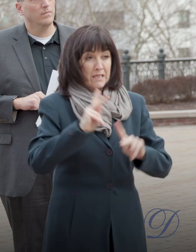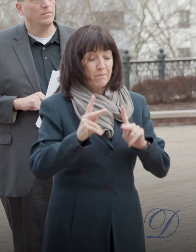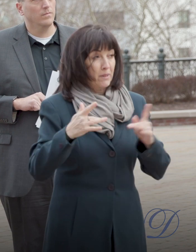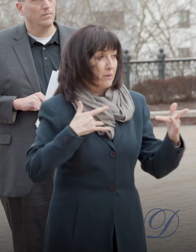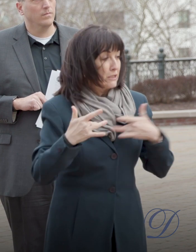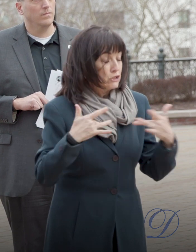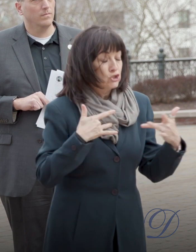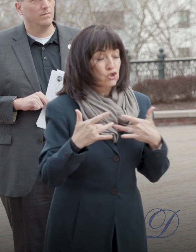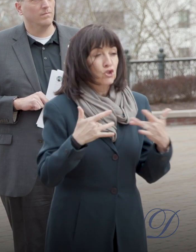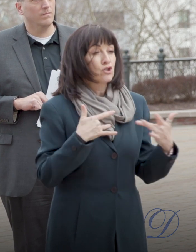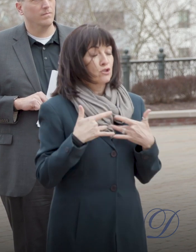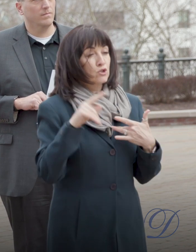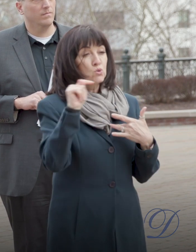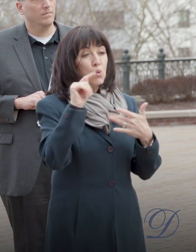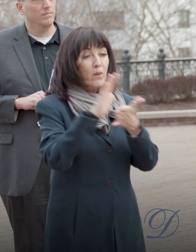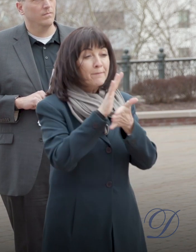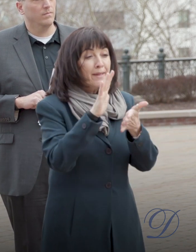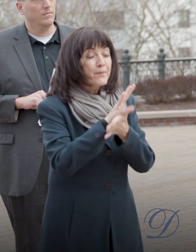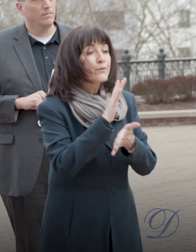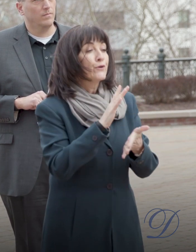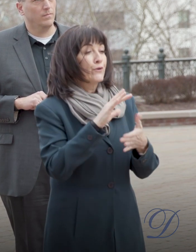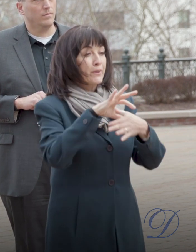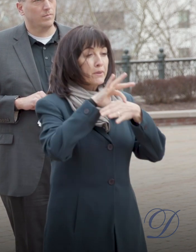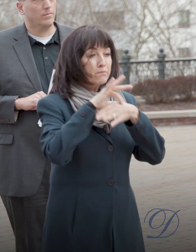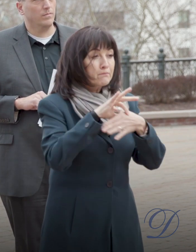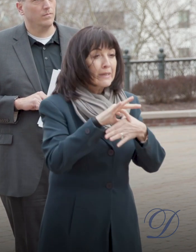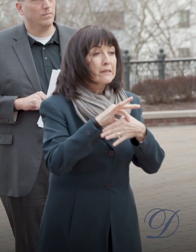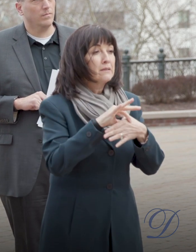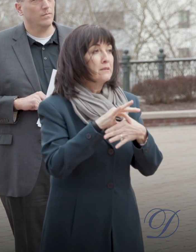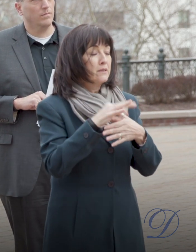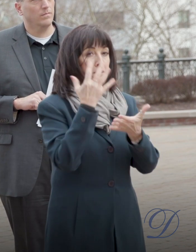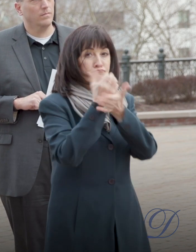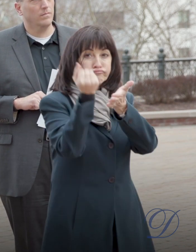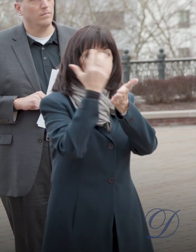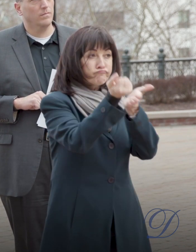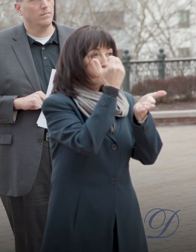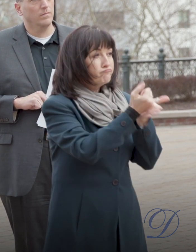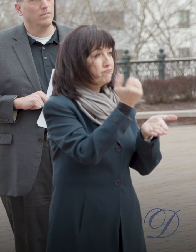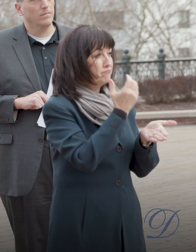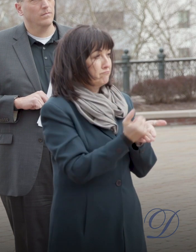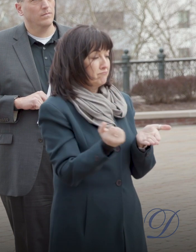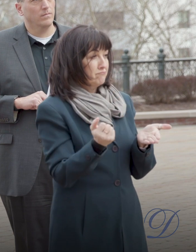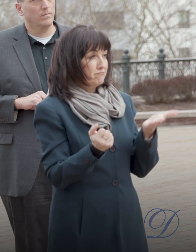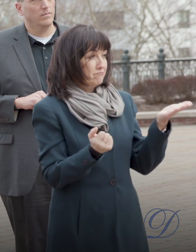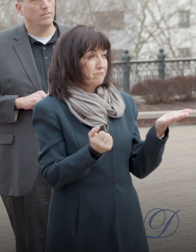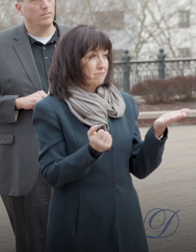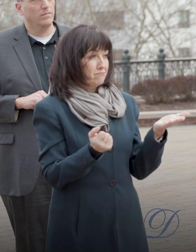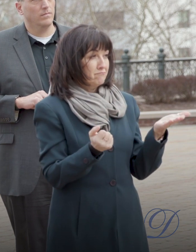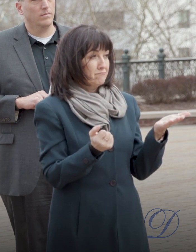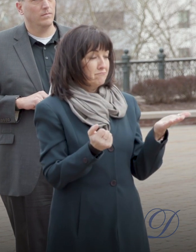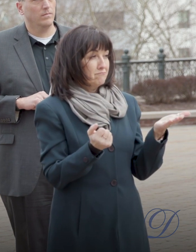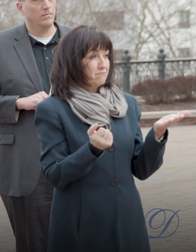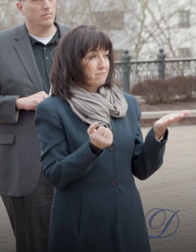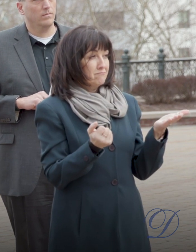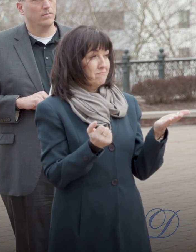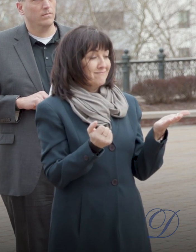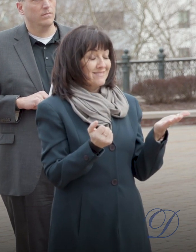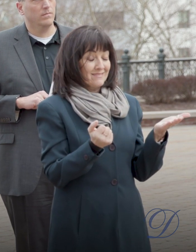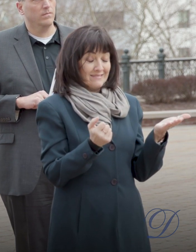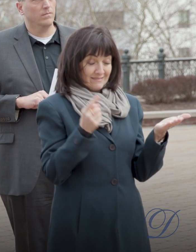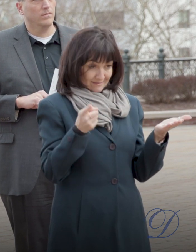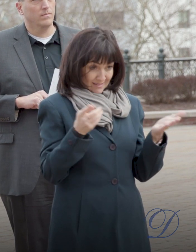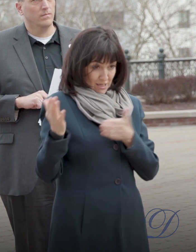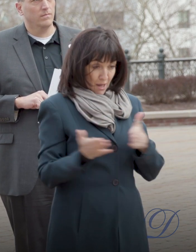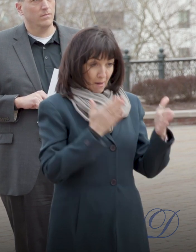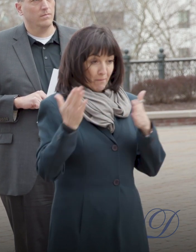meat, things like that. Obviously, the demand is spiked. Is there any thought about, making it, if you're A through F, you get to go to the grocery store this day? I